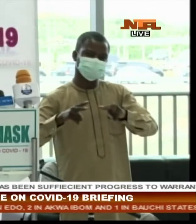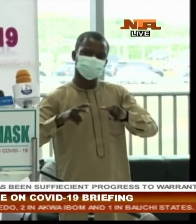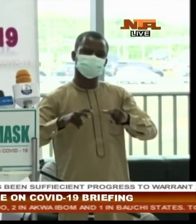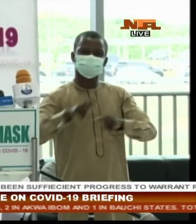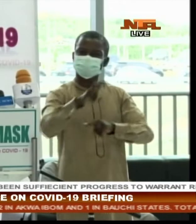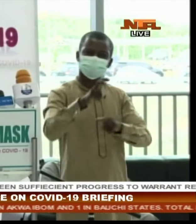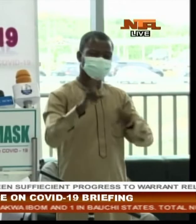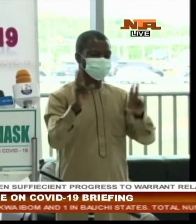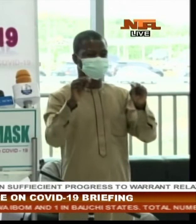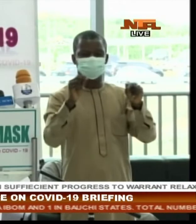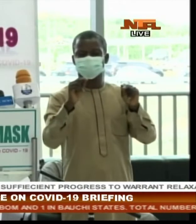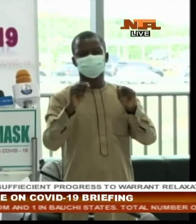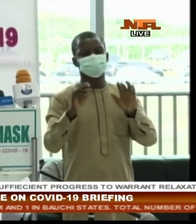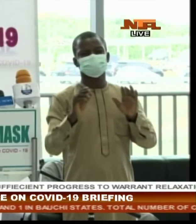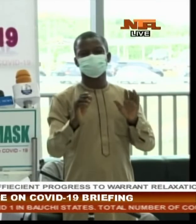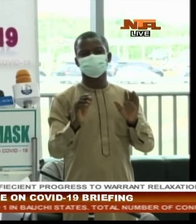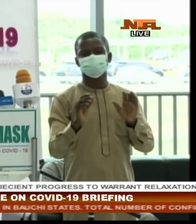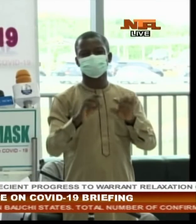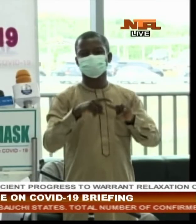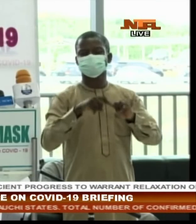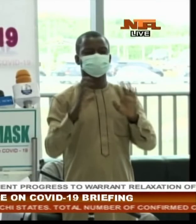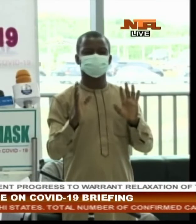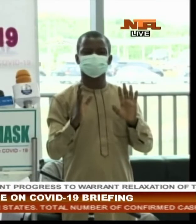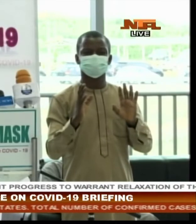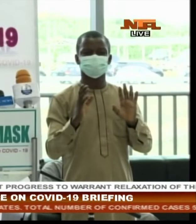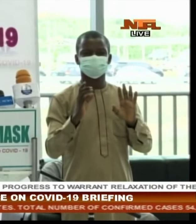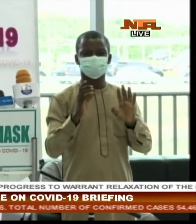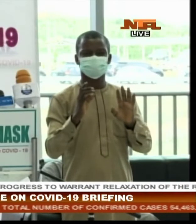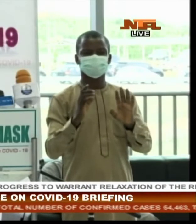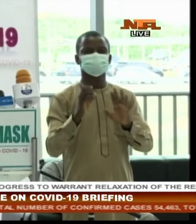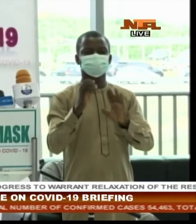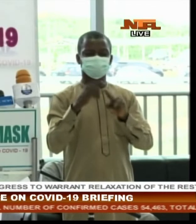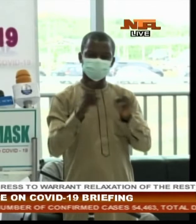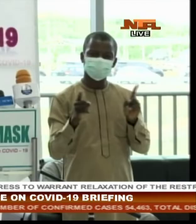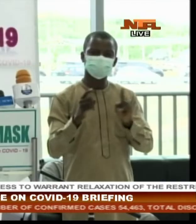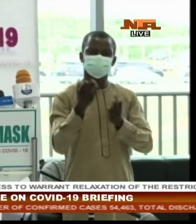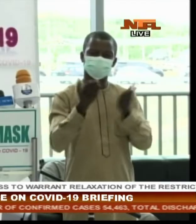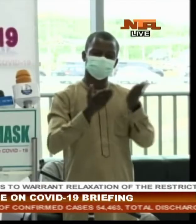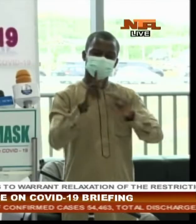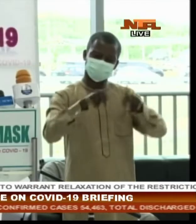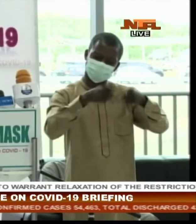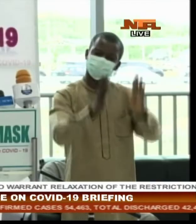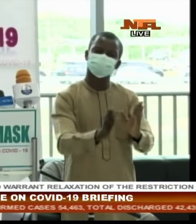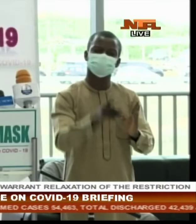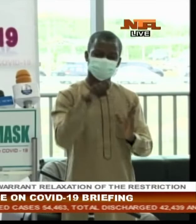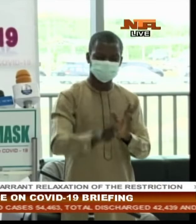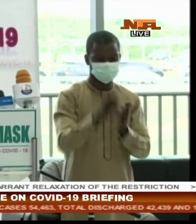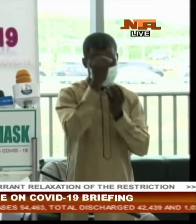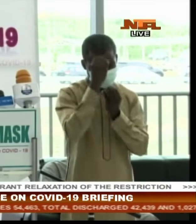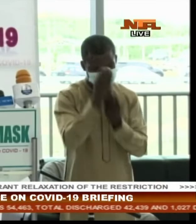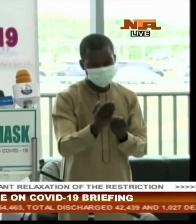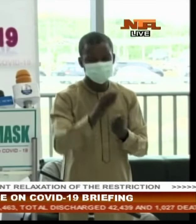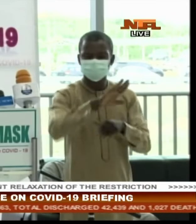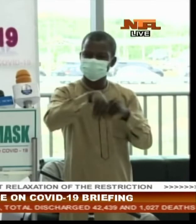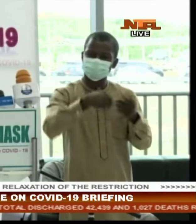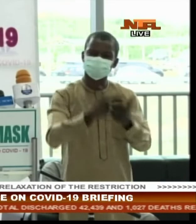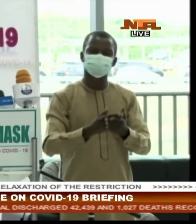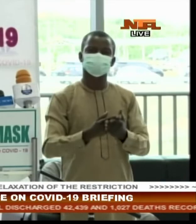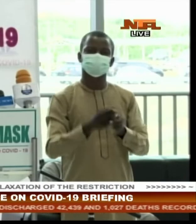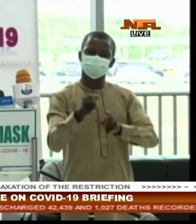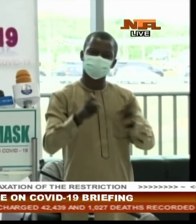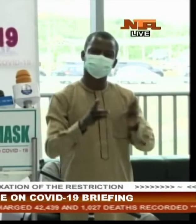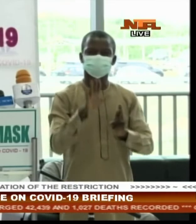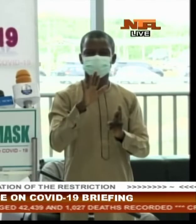and intrastate travel, but service providers must abide by stated stipulations from the